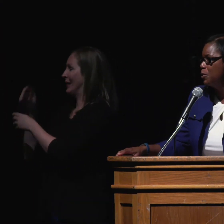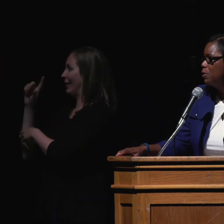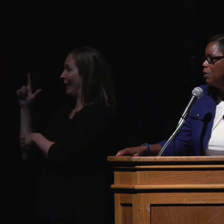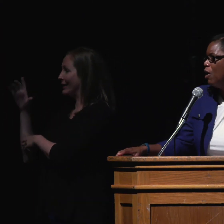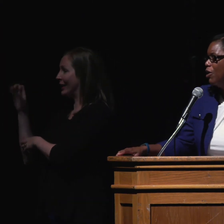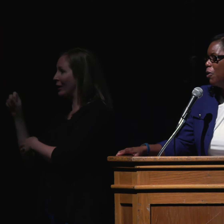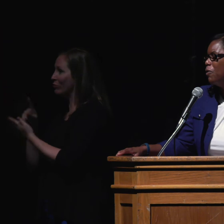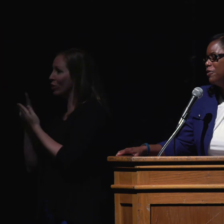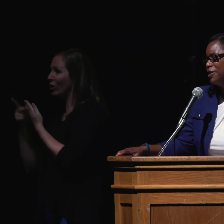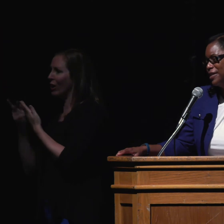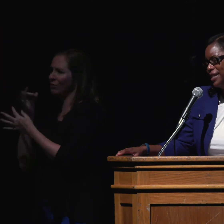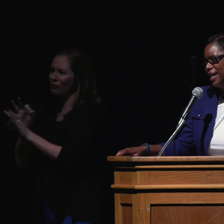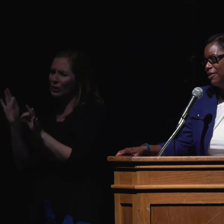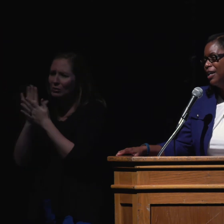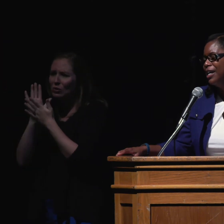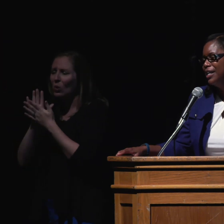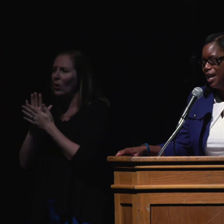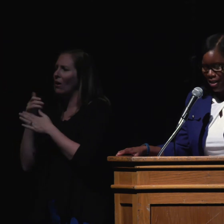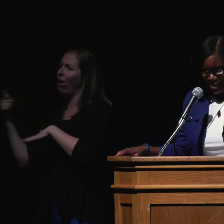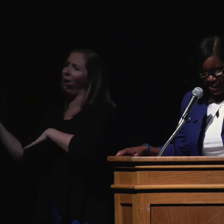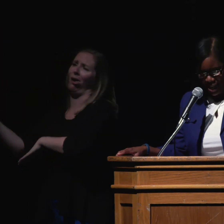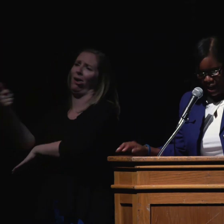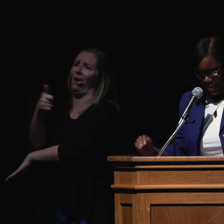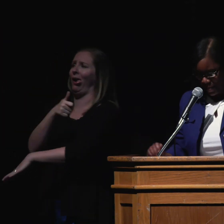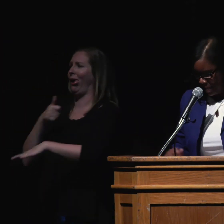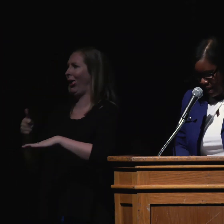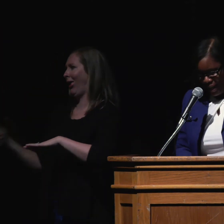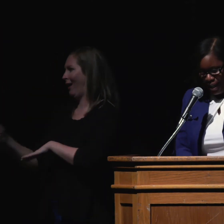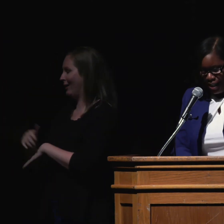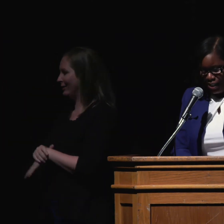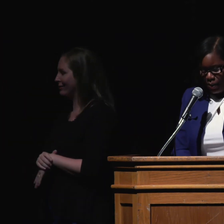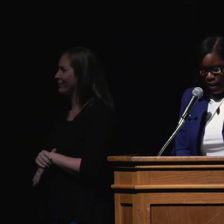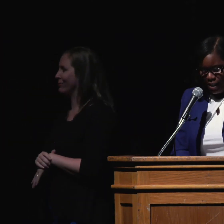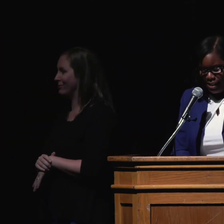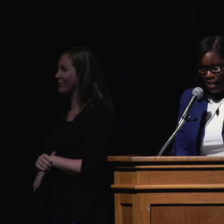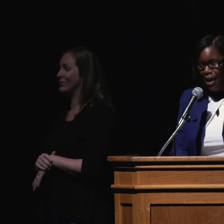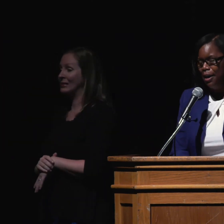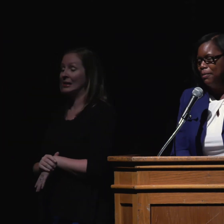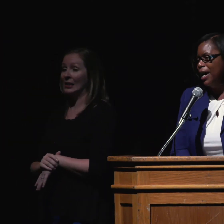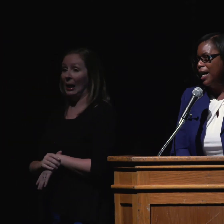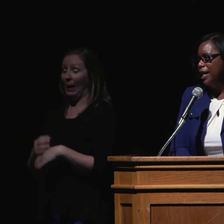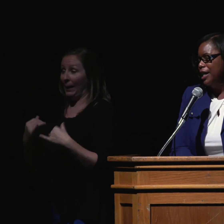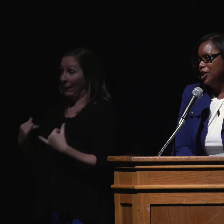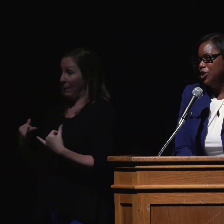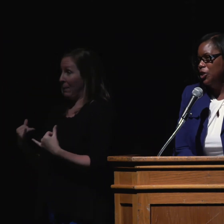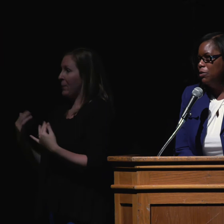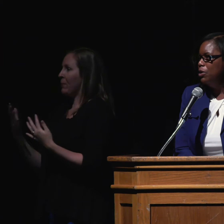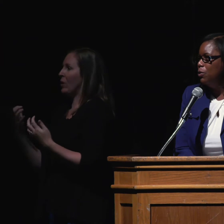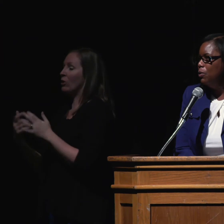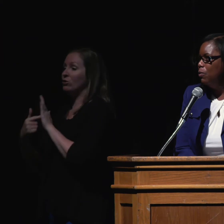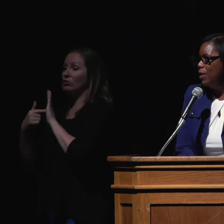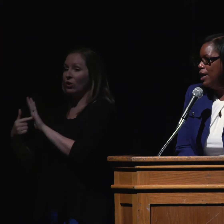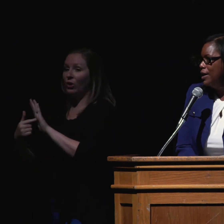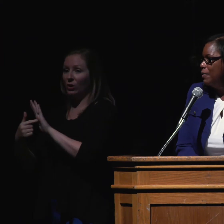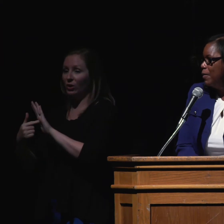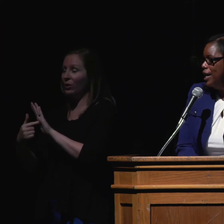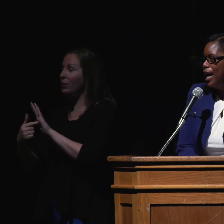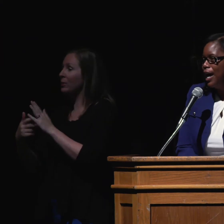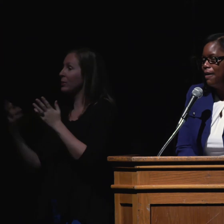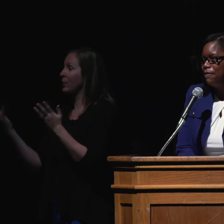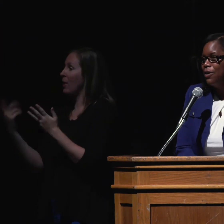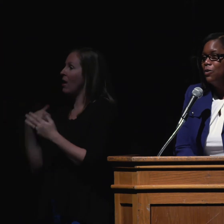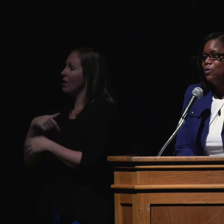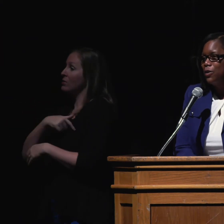Freedom School, all over the town, nonstop. So at this time, I'd like to show you what